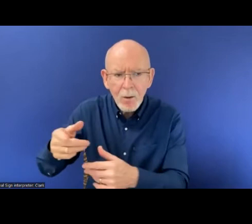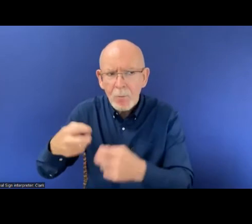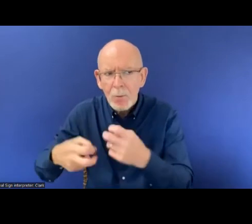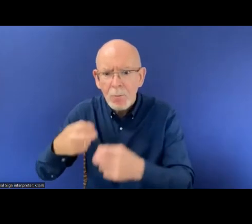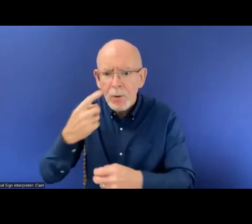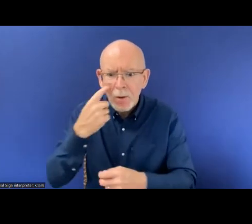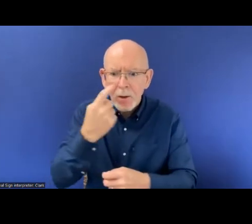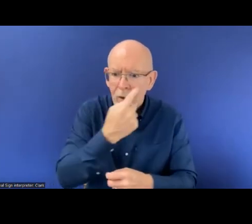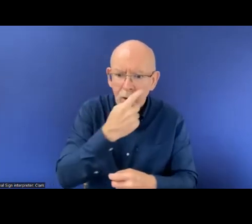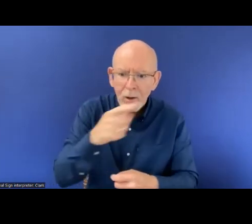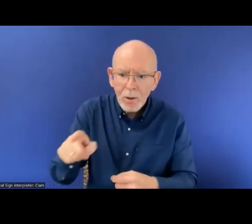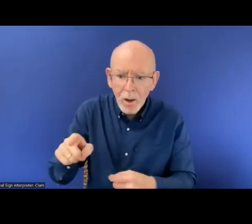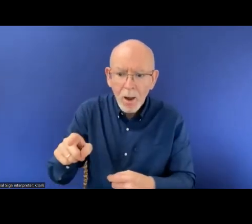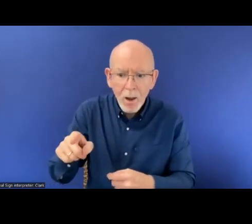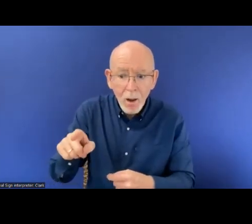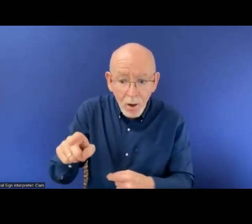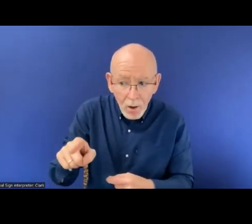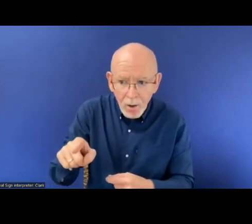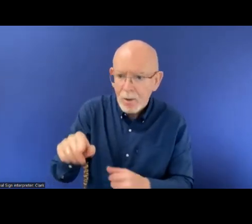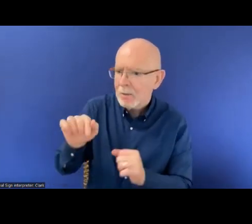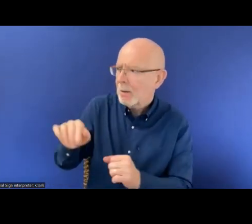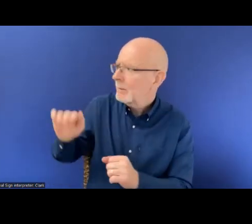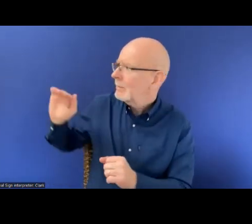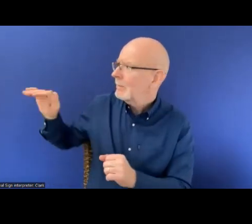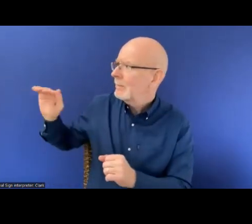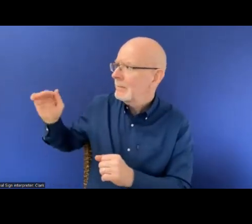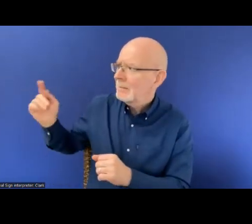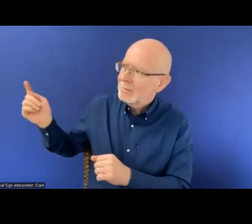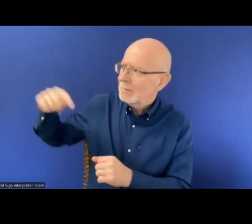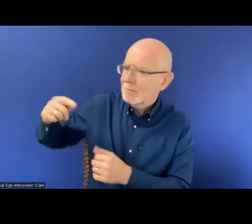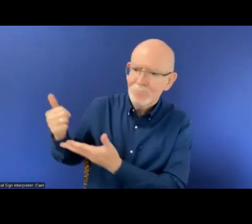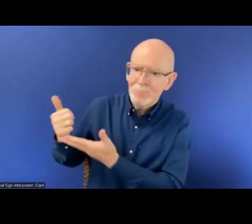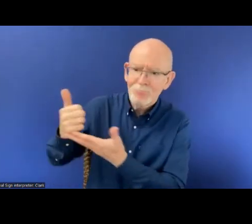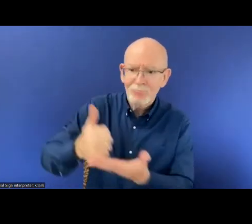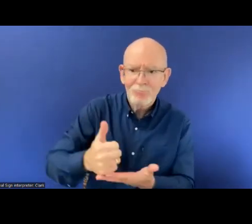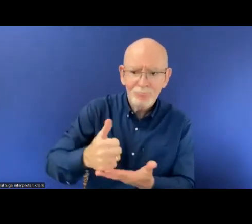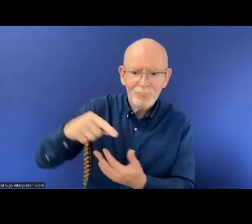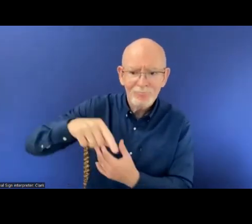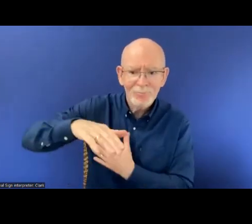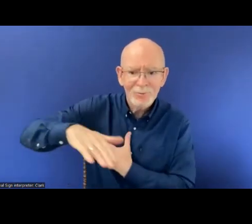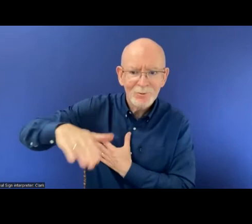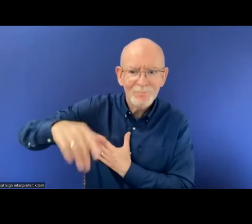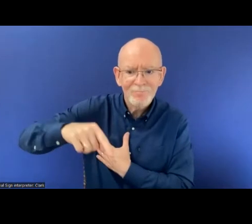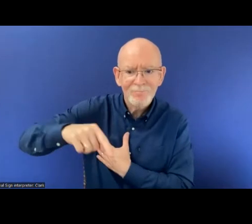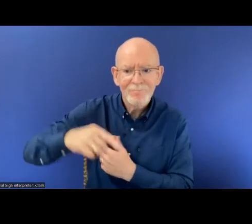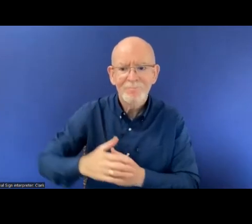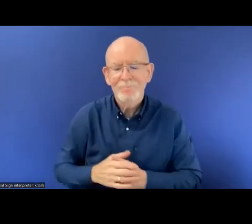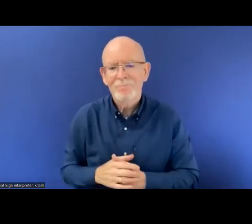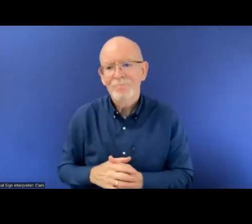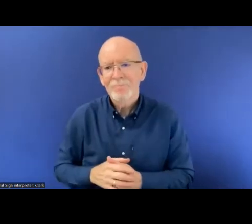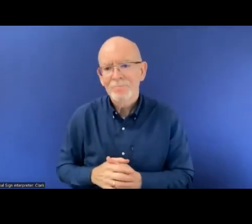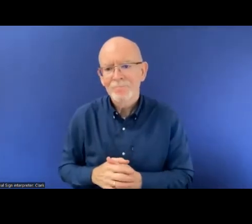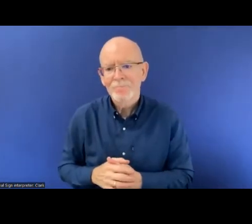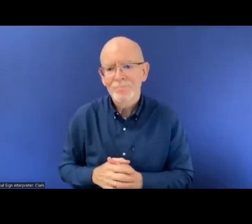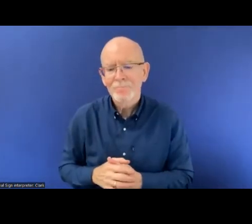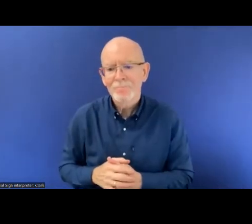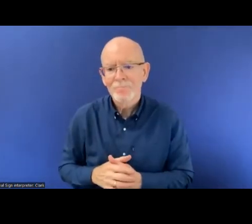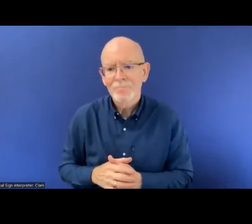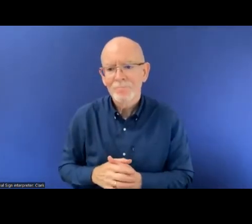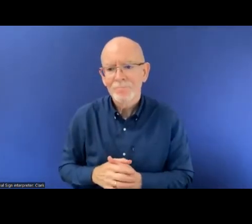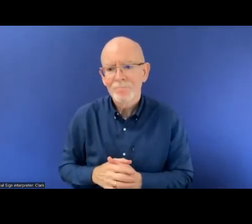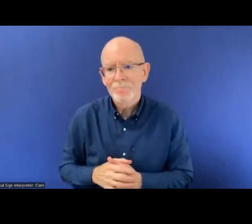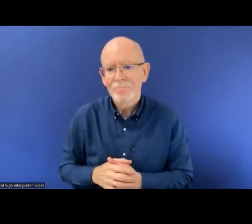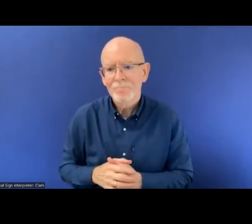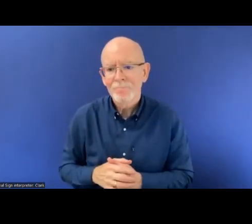anenge achitoresa panenge pane dambudziko saka zviri raiti kuti munokonza utavo vakakodzera vokubatsirai zvikuru